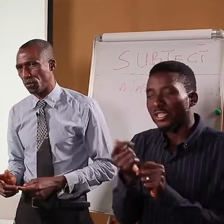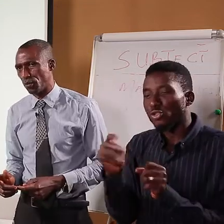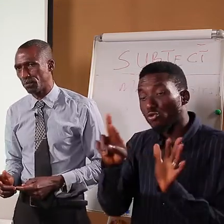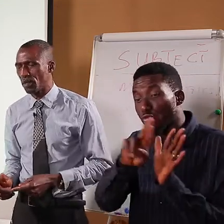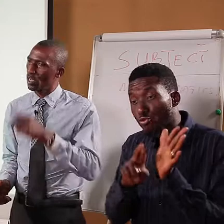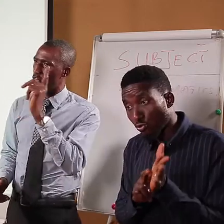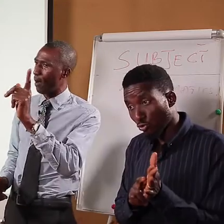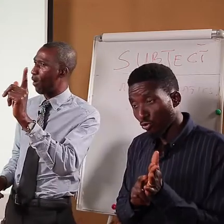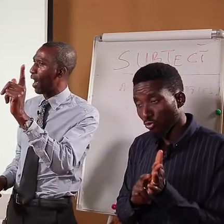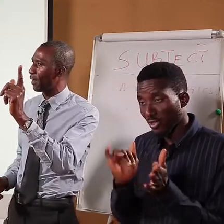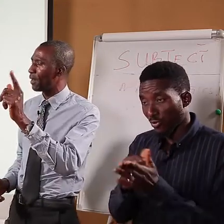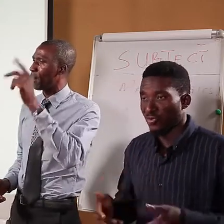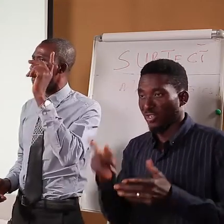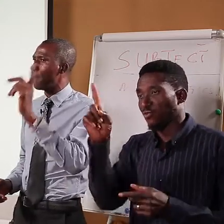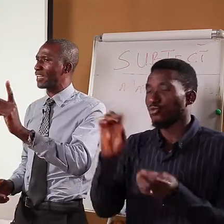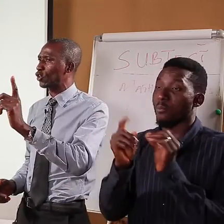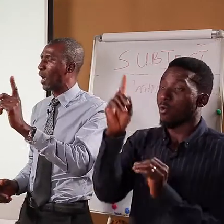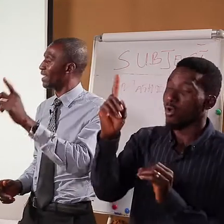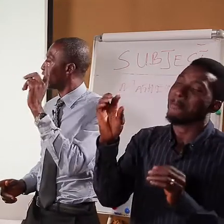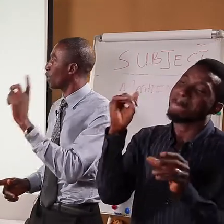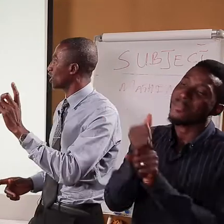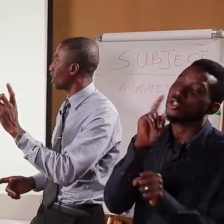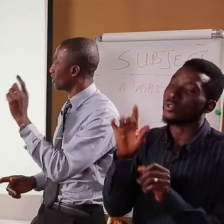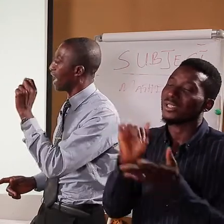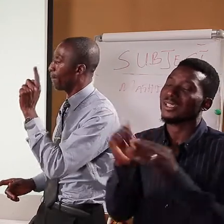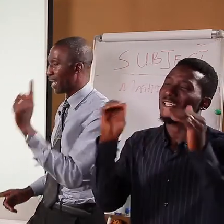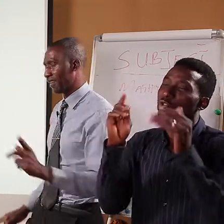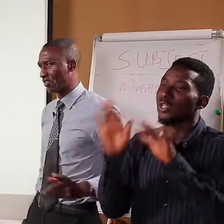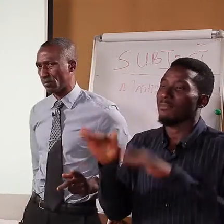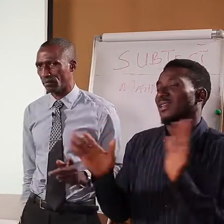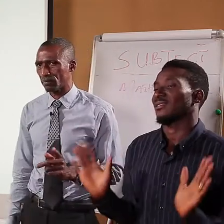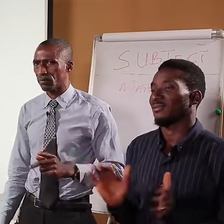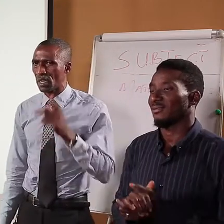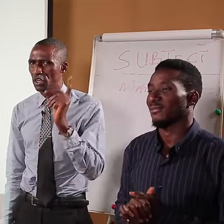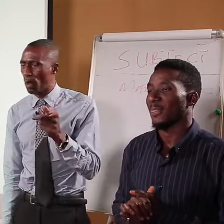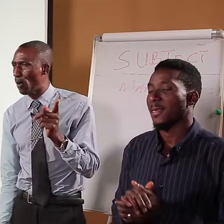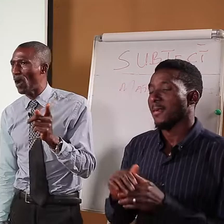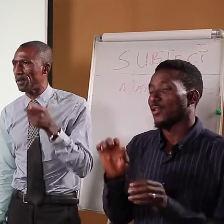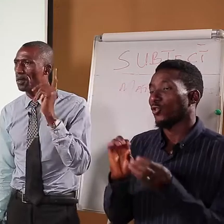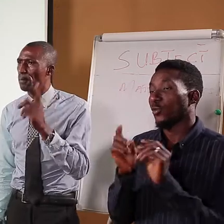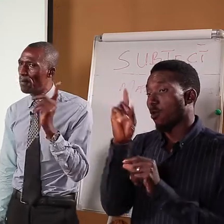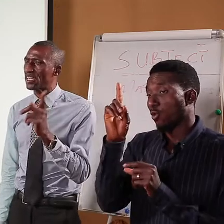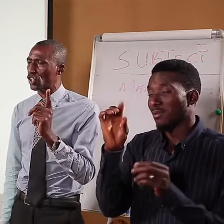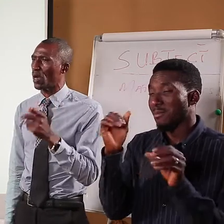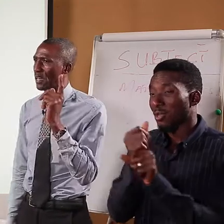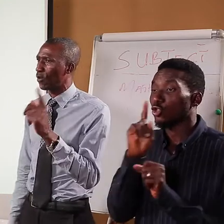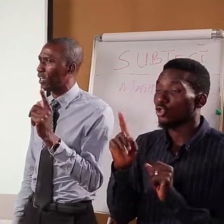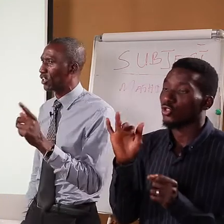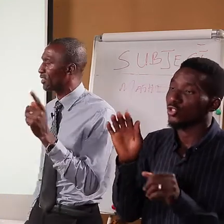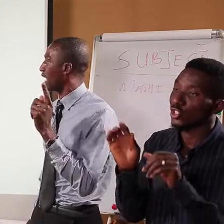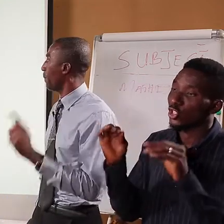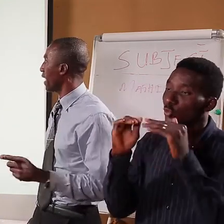have given you. Number one, make sure the equations are balanced. Number one, make sure